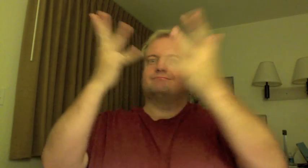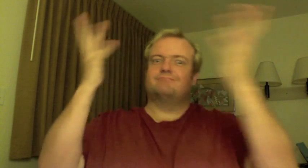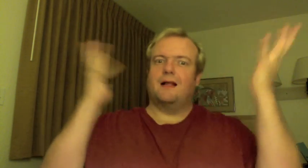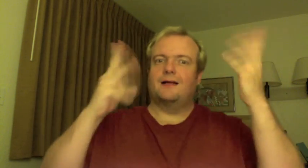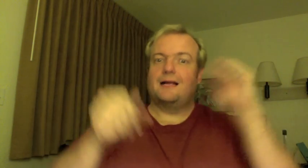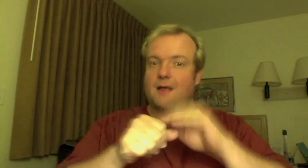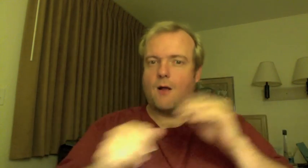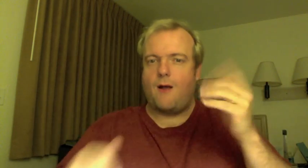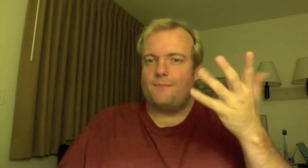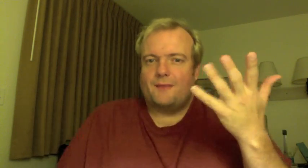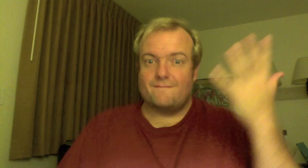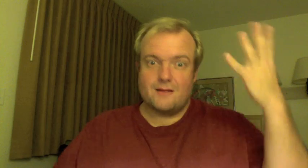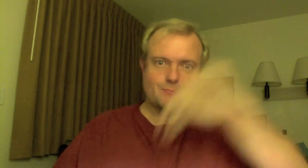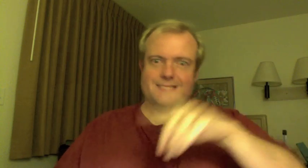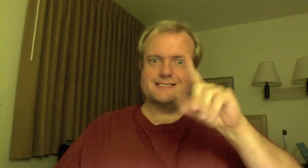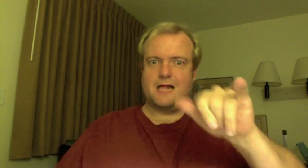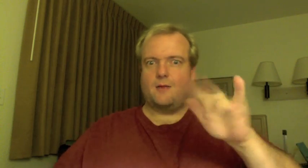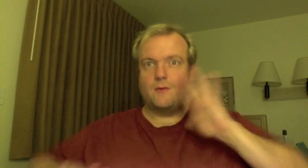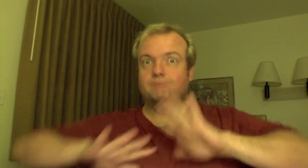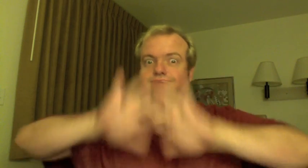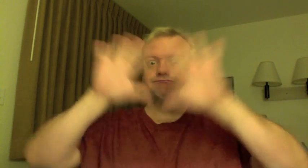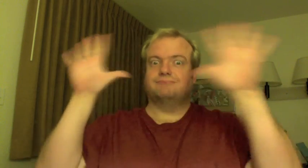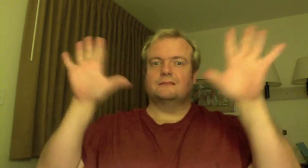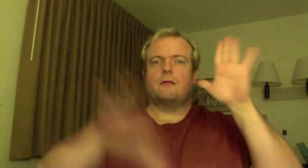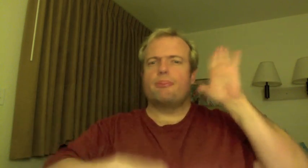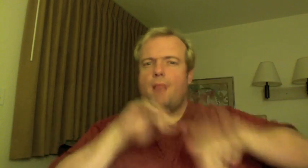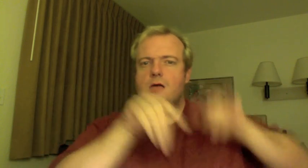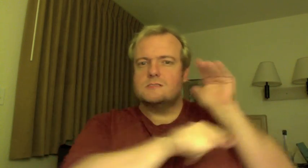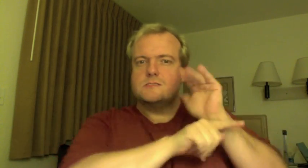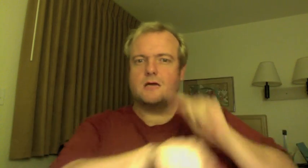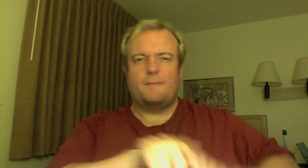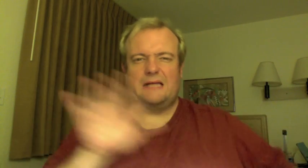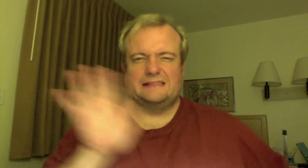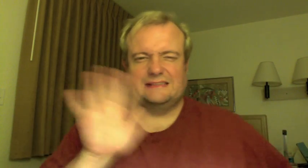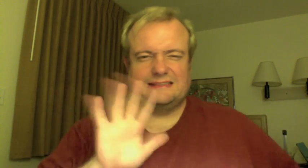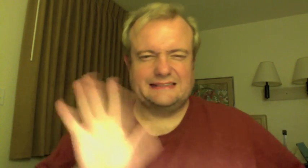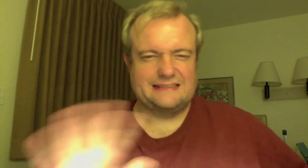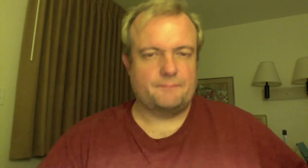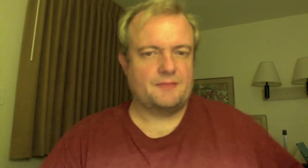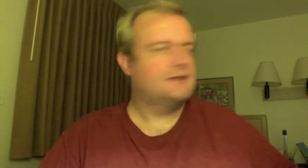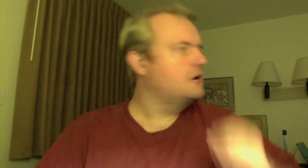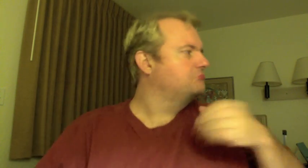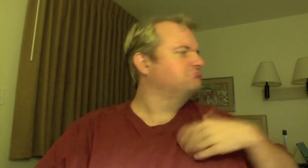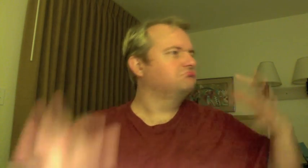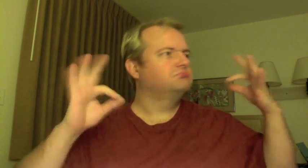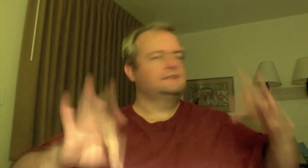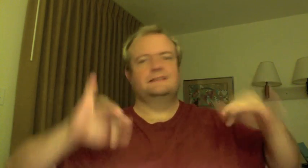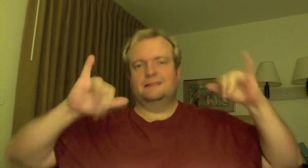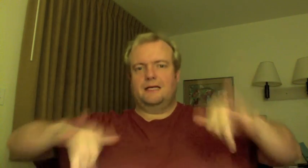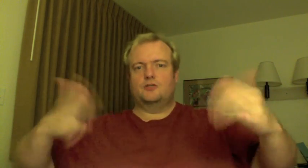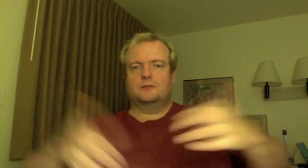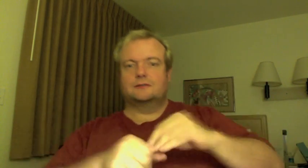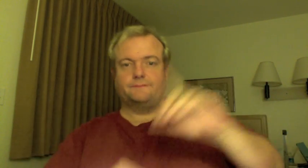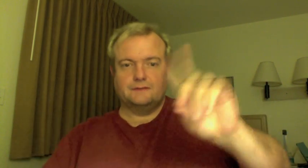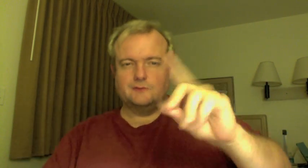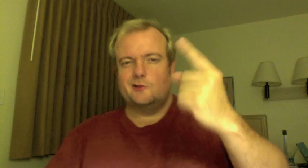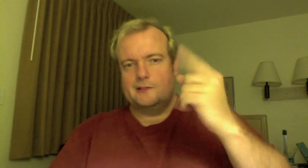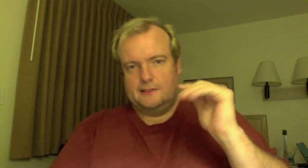They're back on track, but time is not on their side. The Bird's Nest team must finish the bowl before the winter hits,